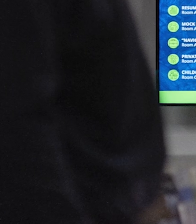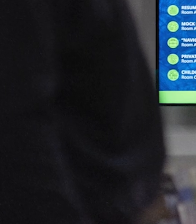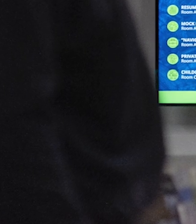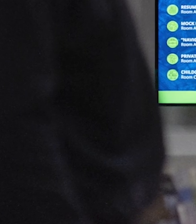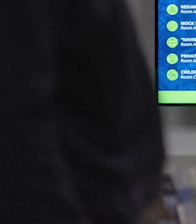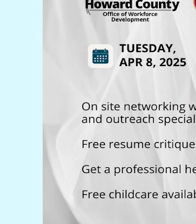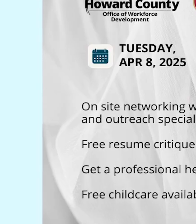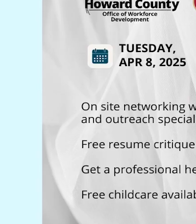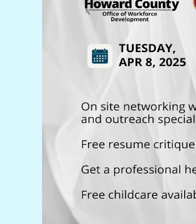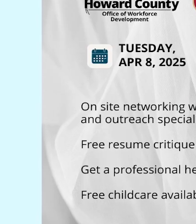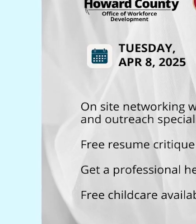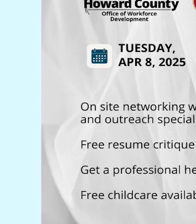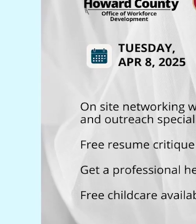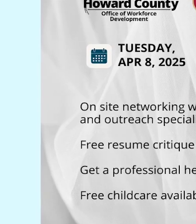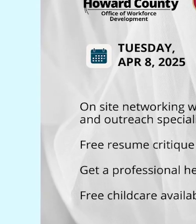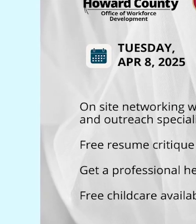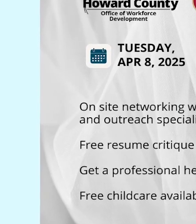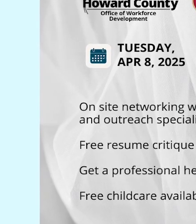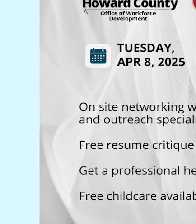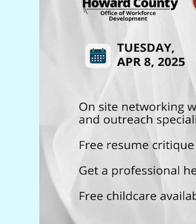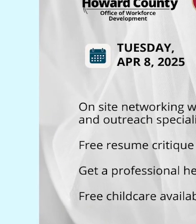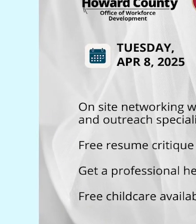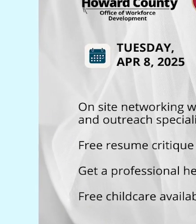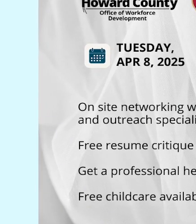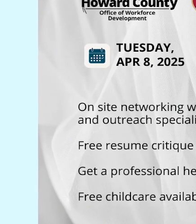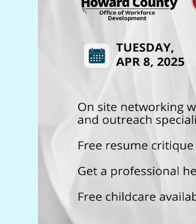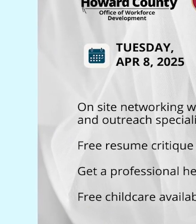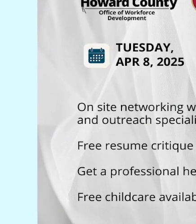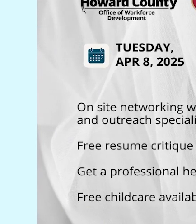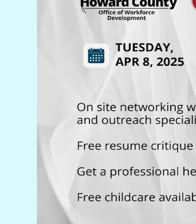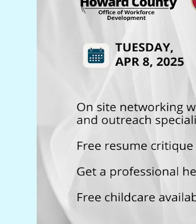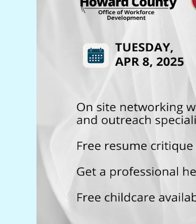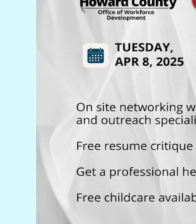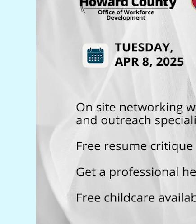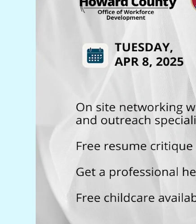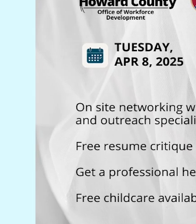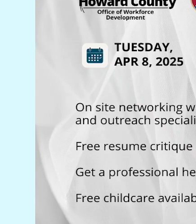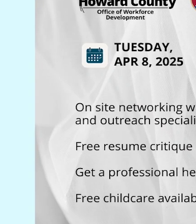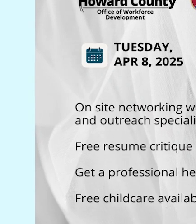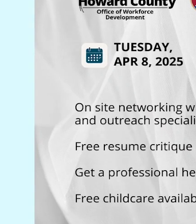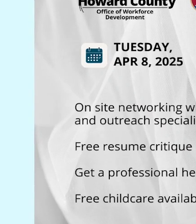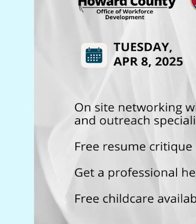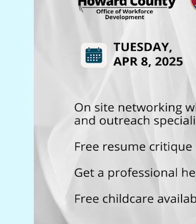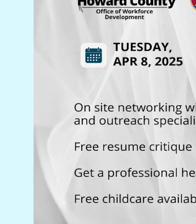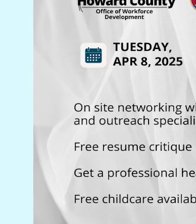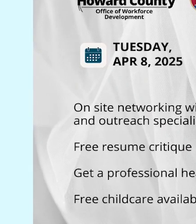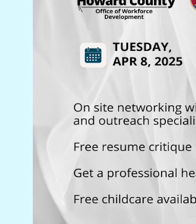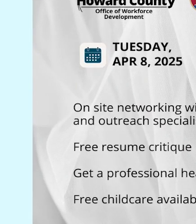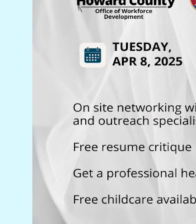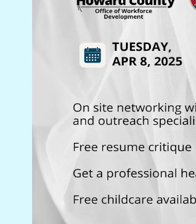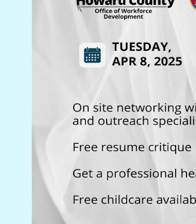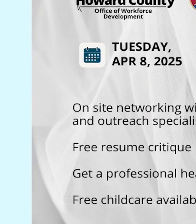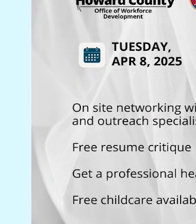Fair. Building on the success of that event, we will offer an additional Federal Workers and Contractors